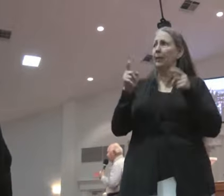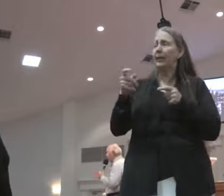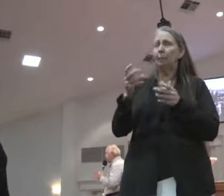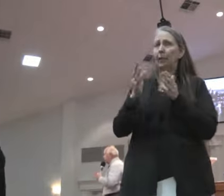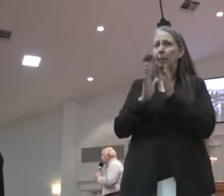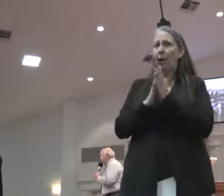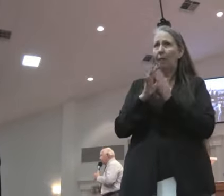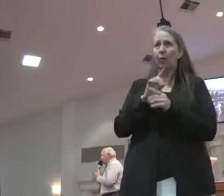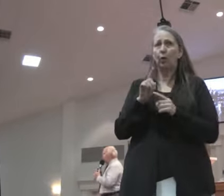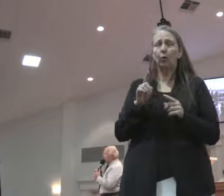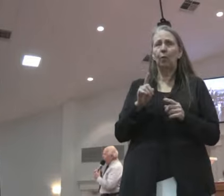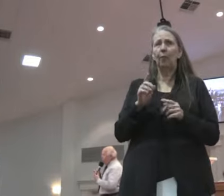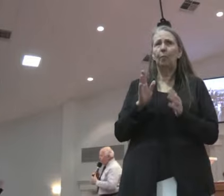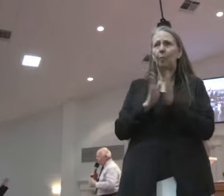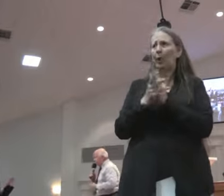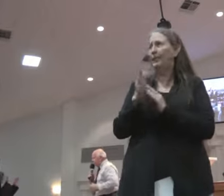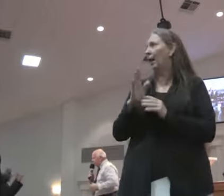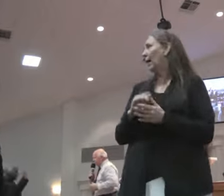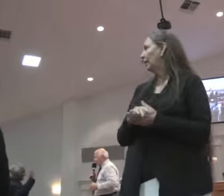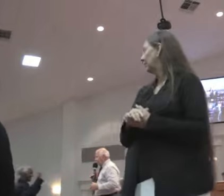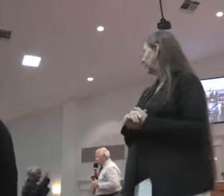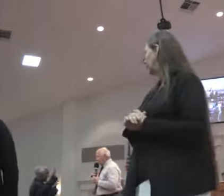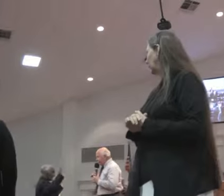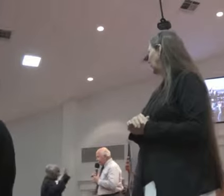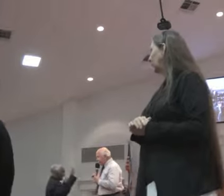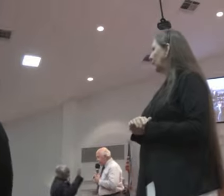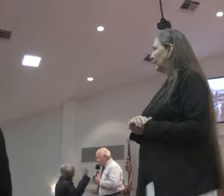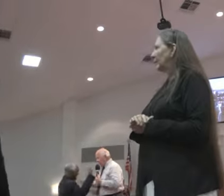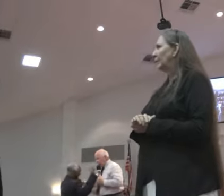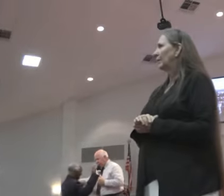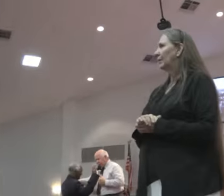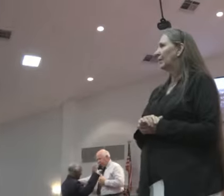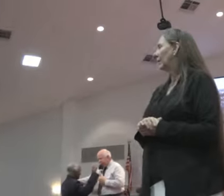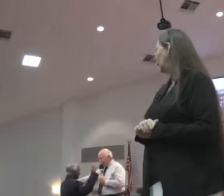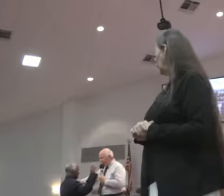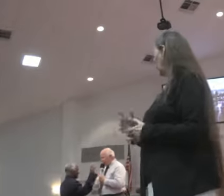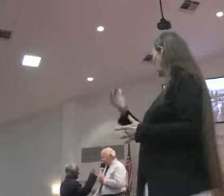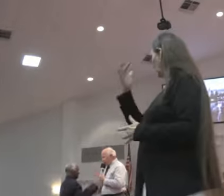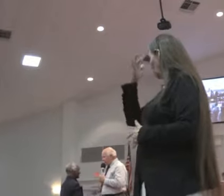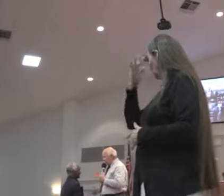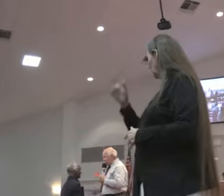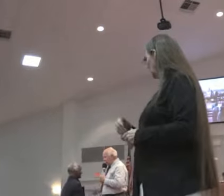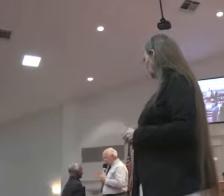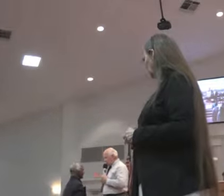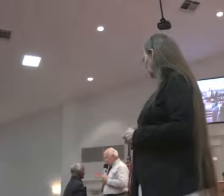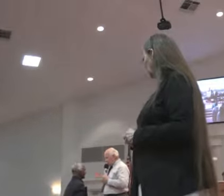No. Praise God. Come here, brother. Praise God. Are you sick right now?